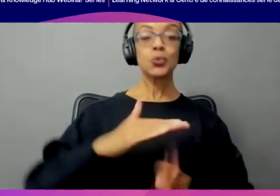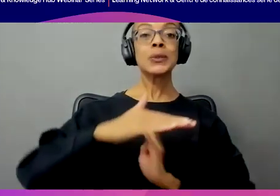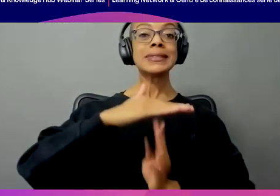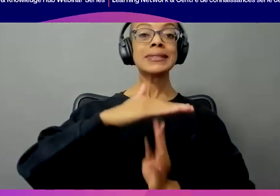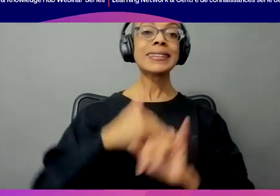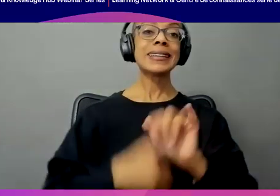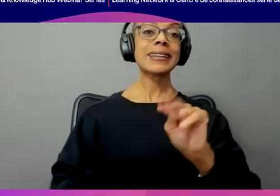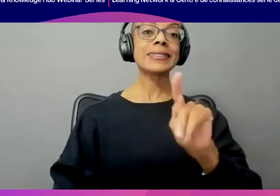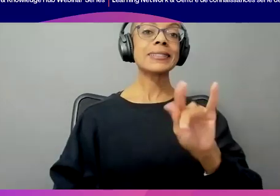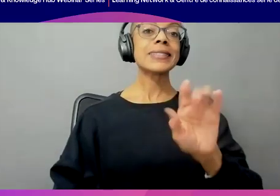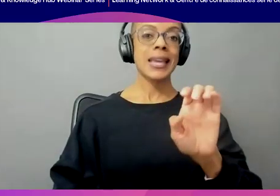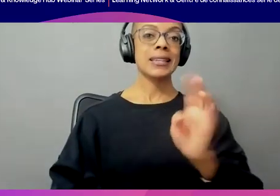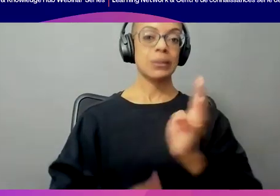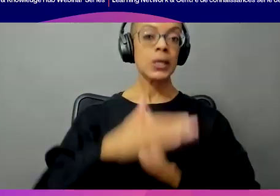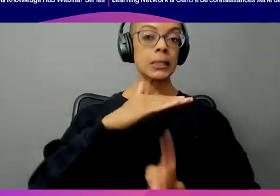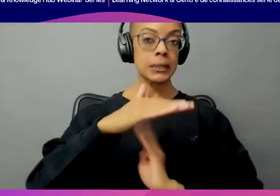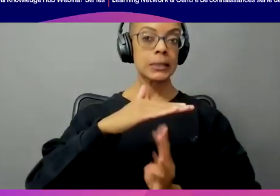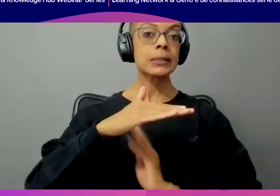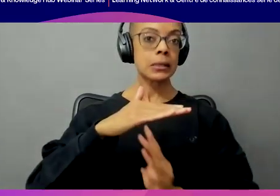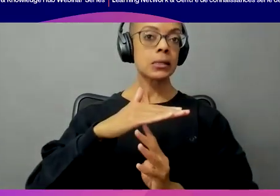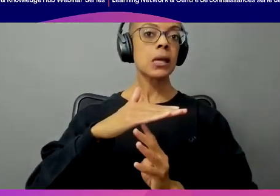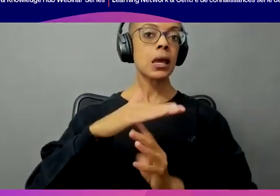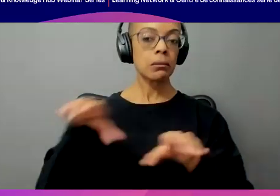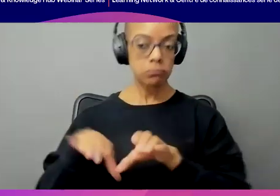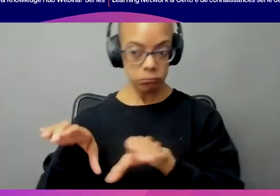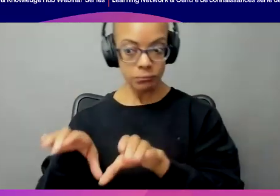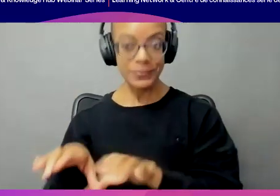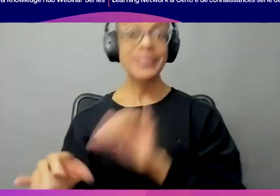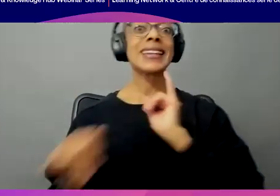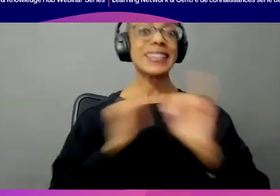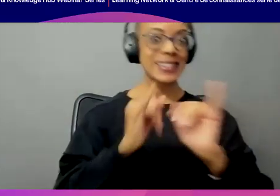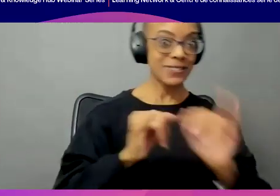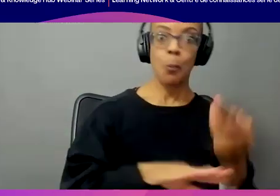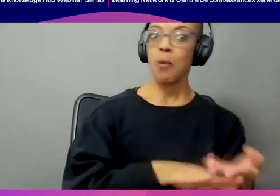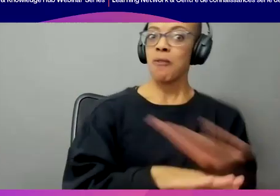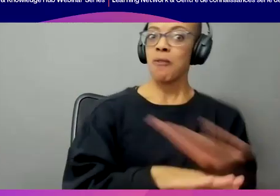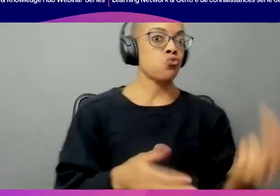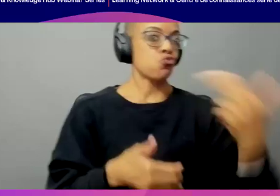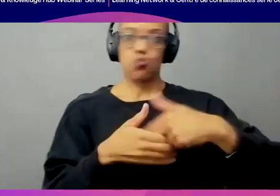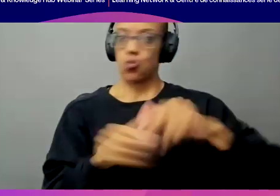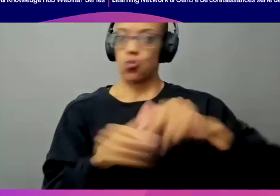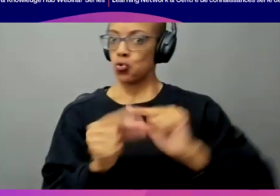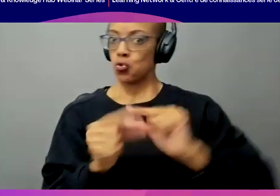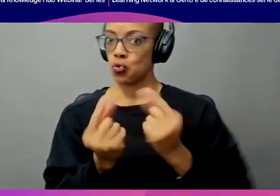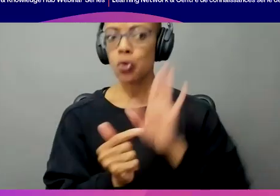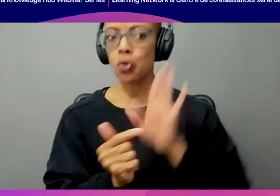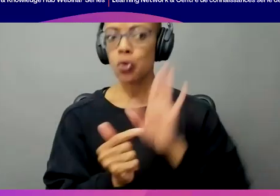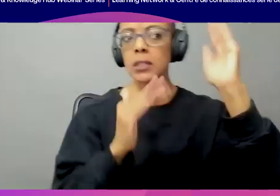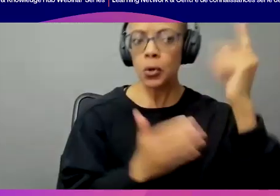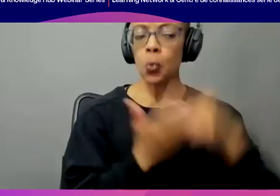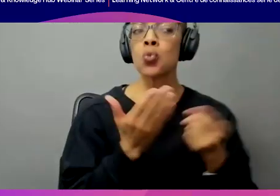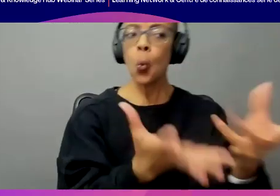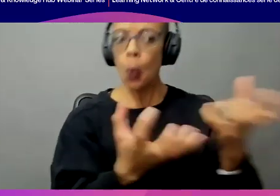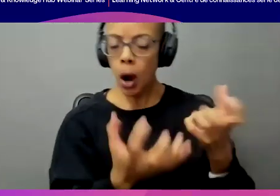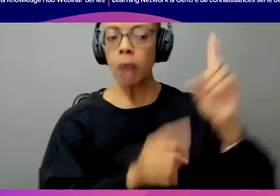did there's some intake, and then there's also an interview before you even start the group around what do you want, what's your expectation, and